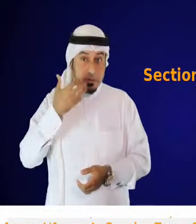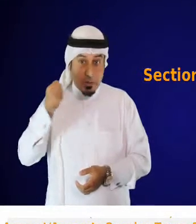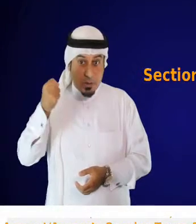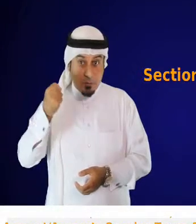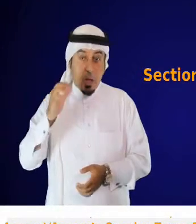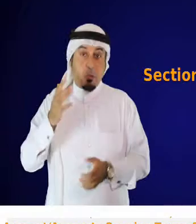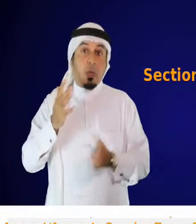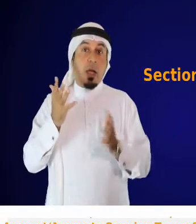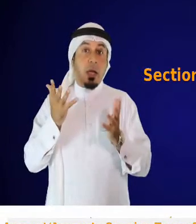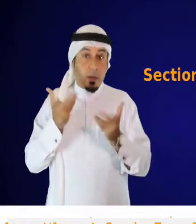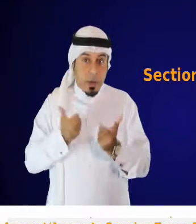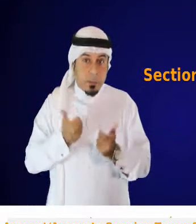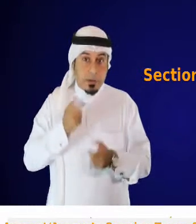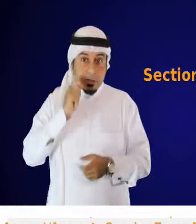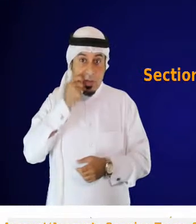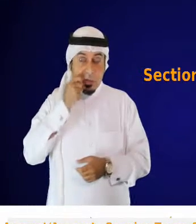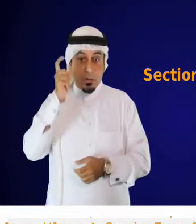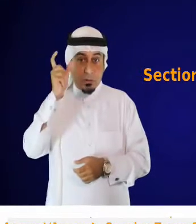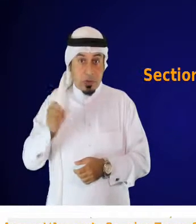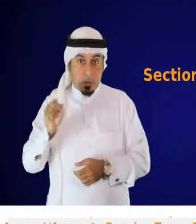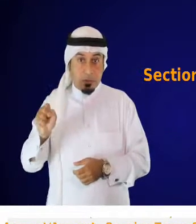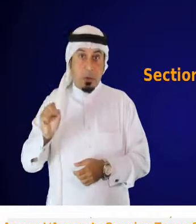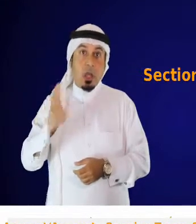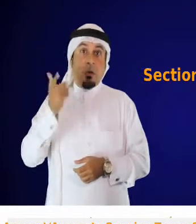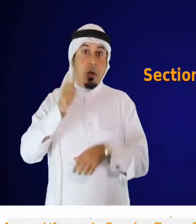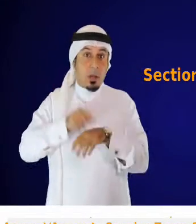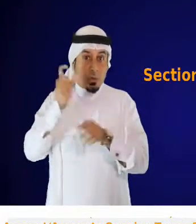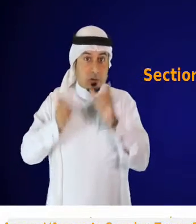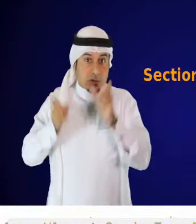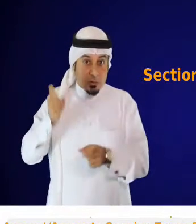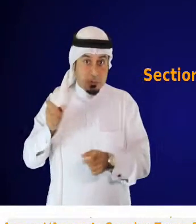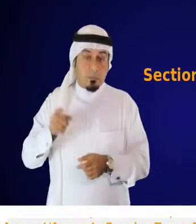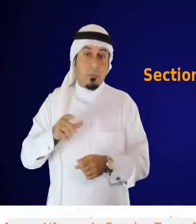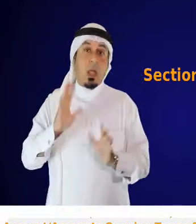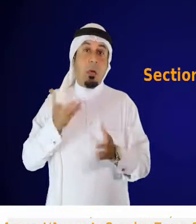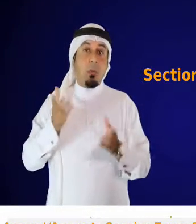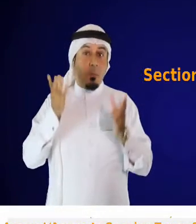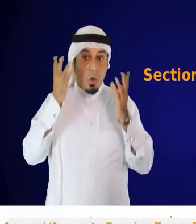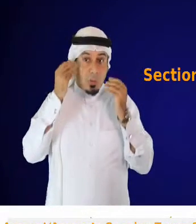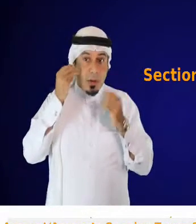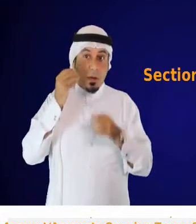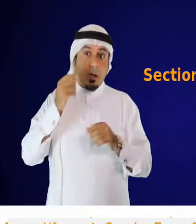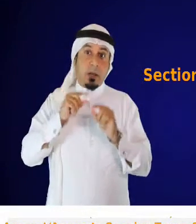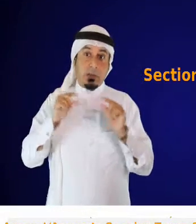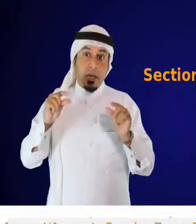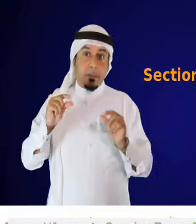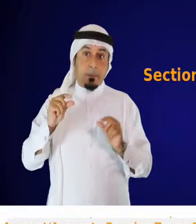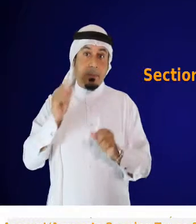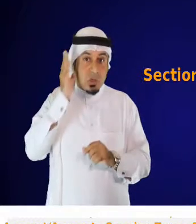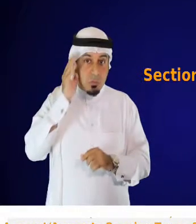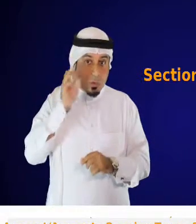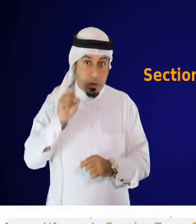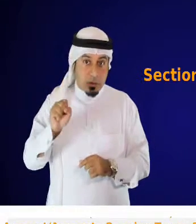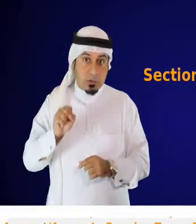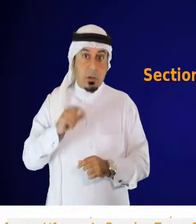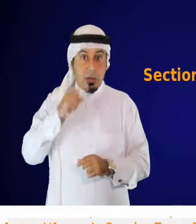B. Disclosure of the customer or customers' PIN or password or account details by telephone if that is due to failure